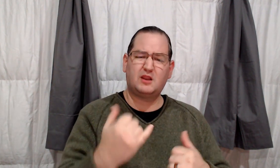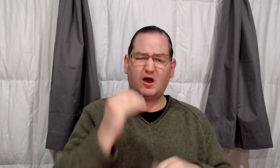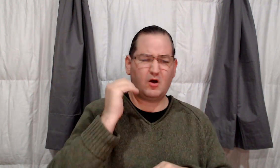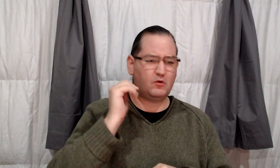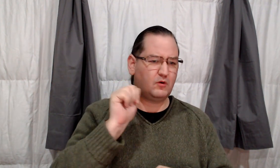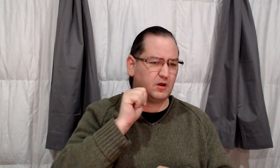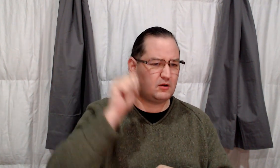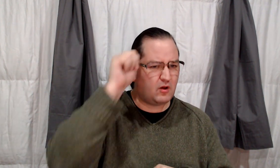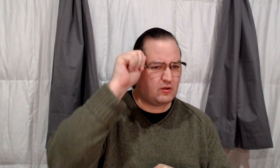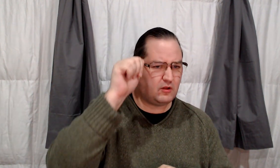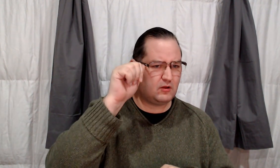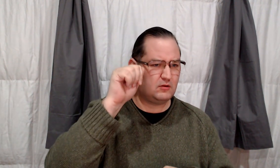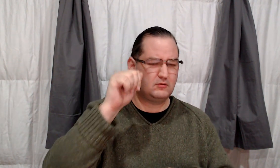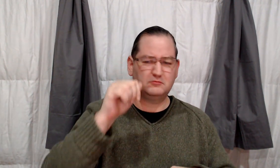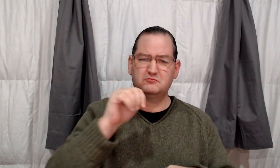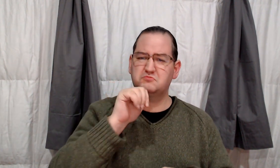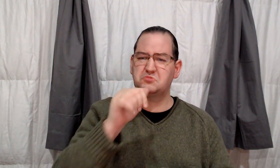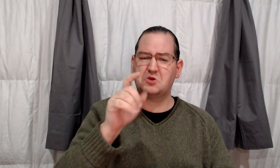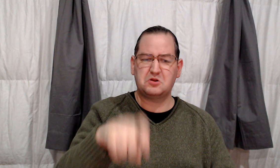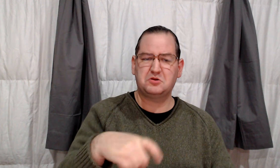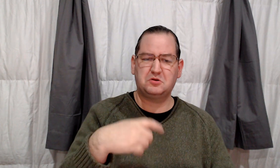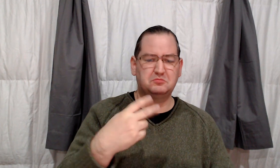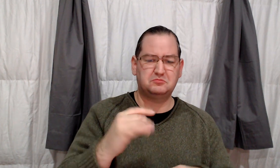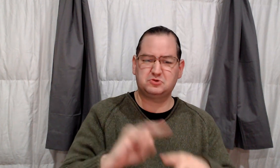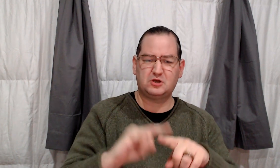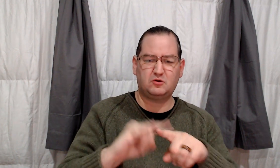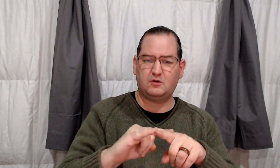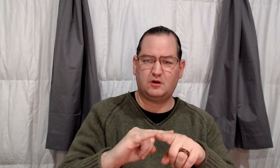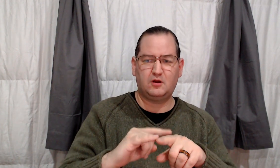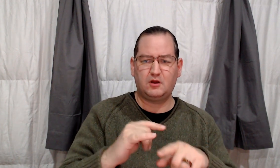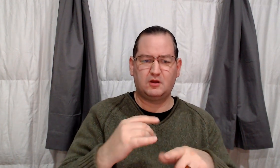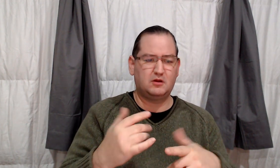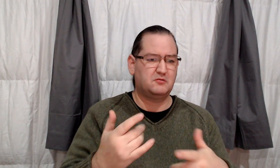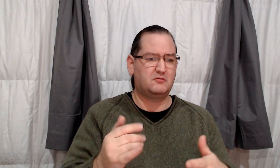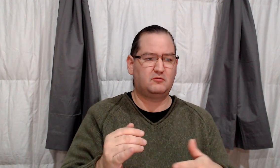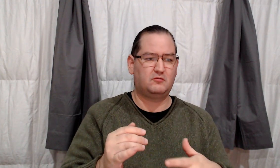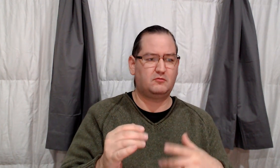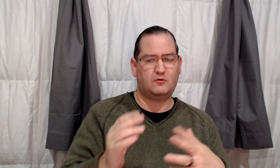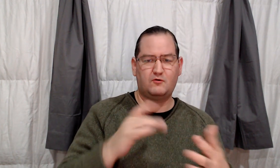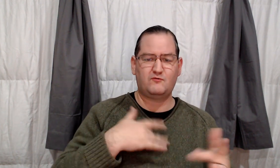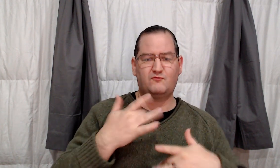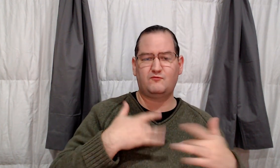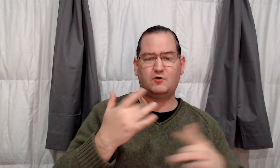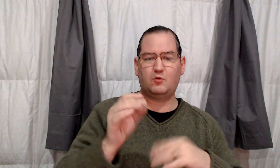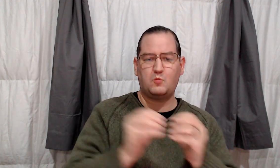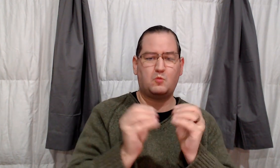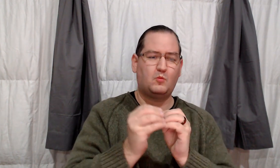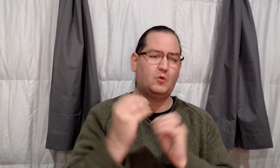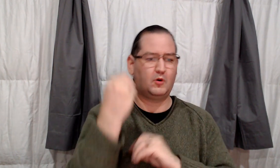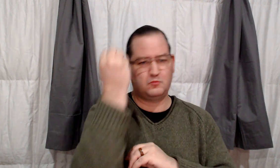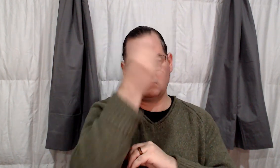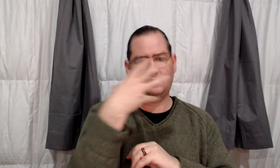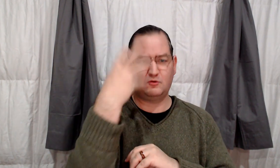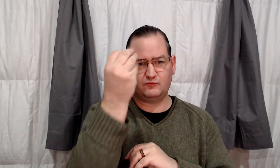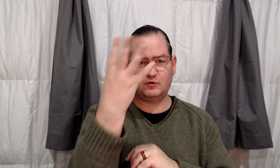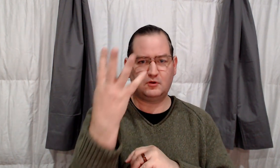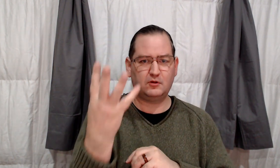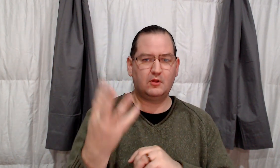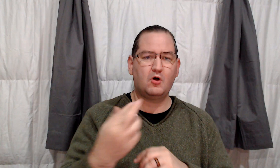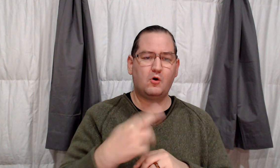cool with your friends or to feel more attractive or more confident. But the chances are that part still